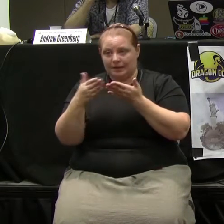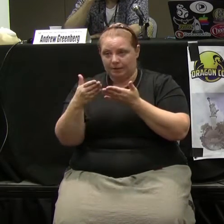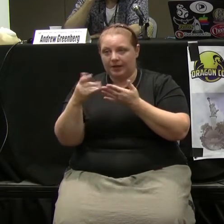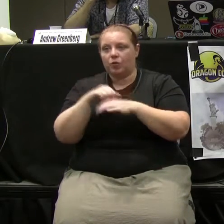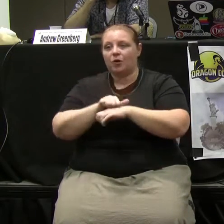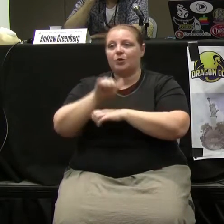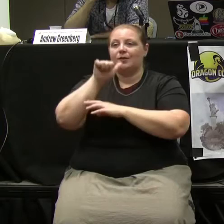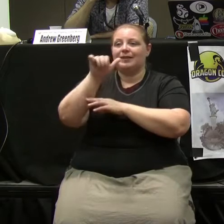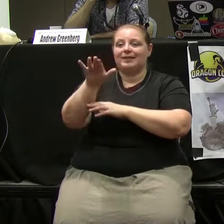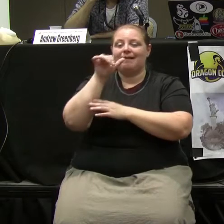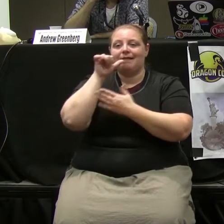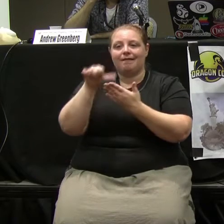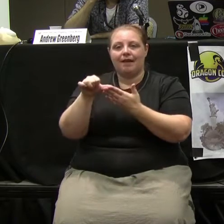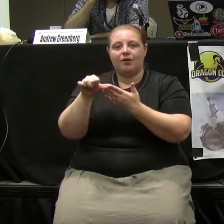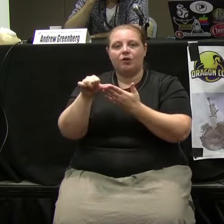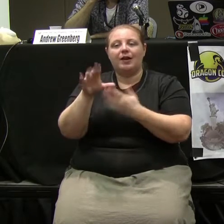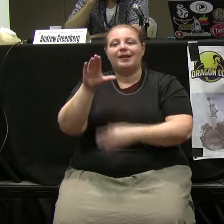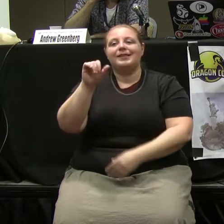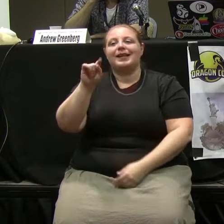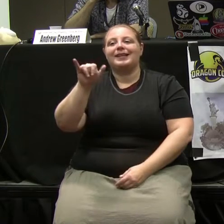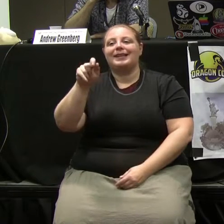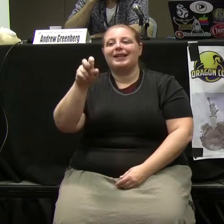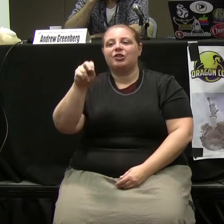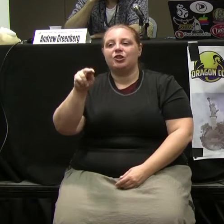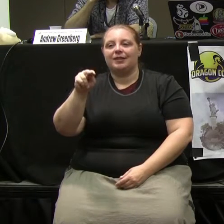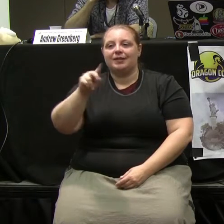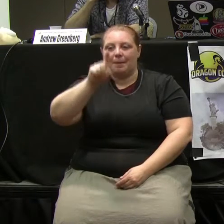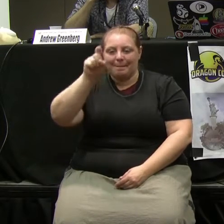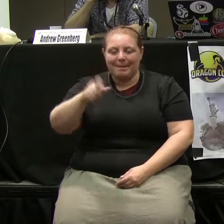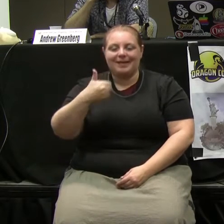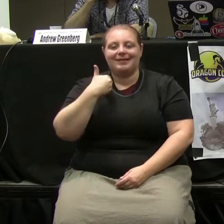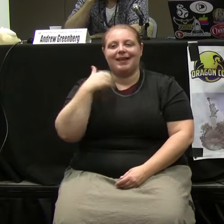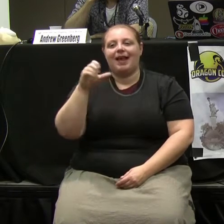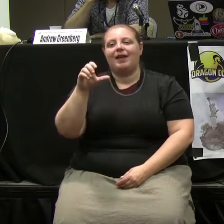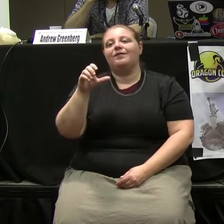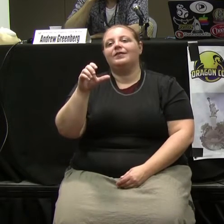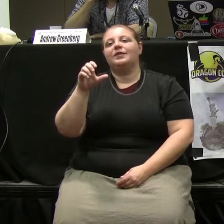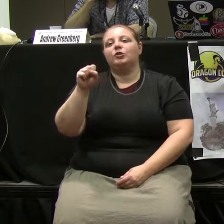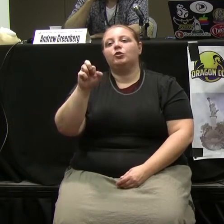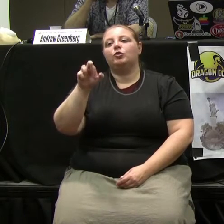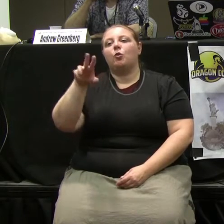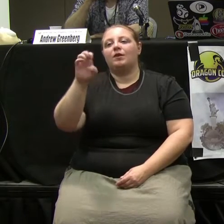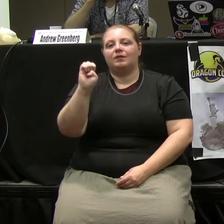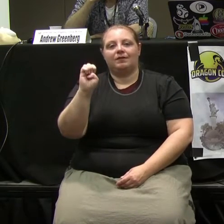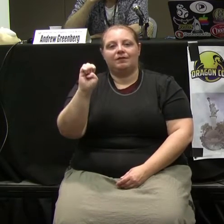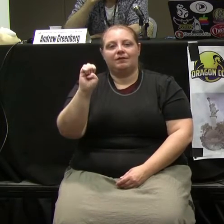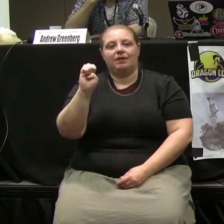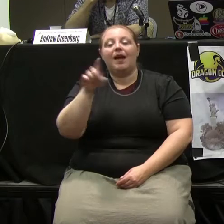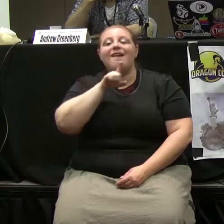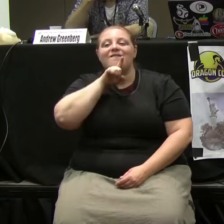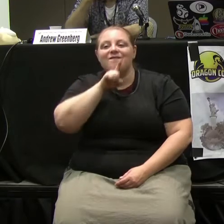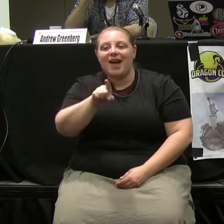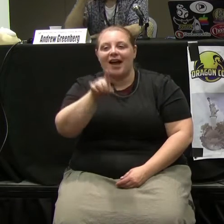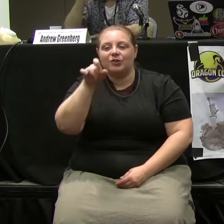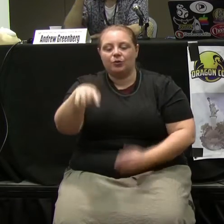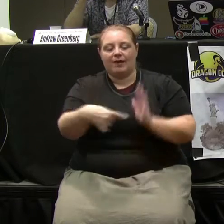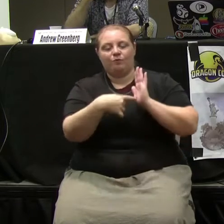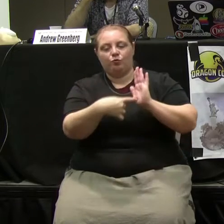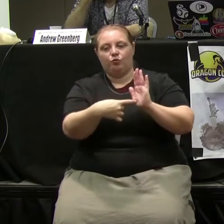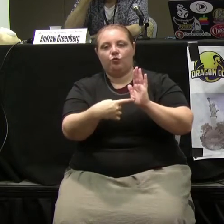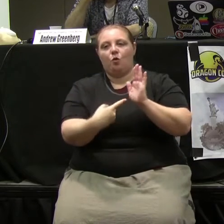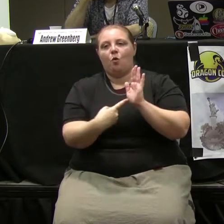something, citations are your number one friend. And actually stating what facts you have and why